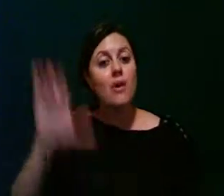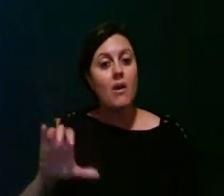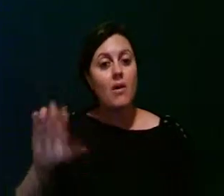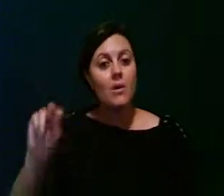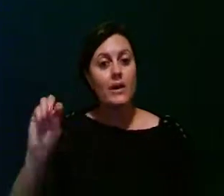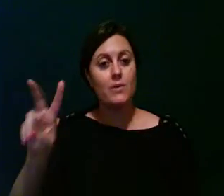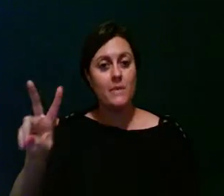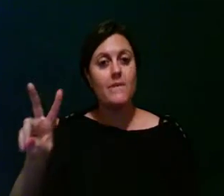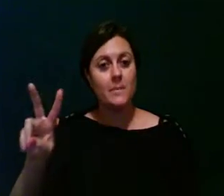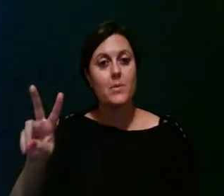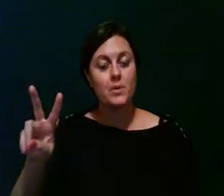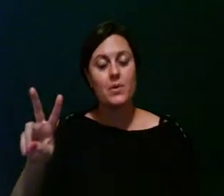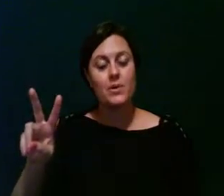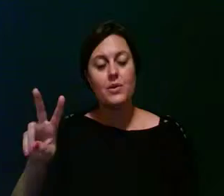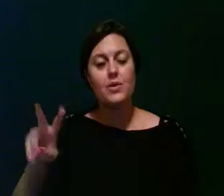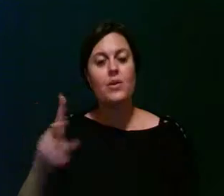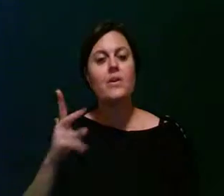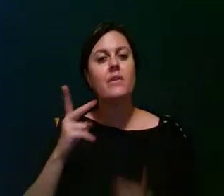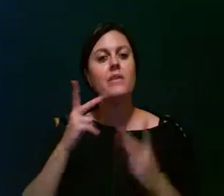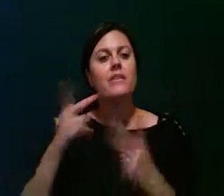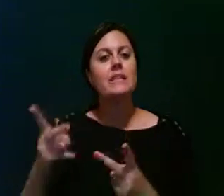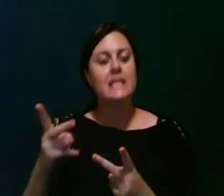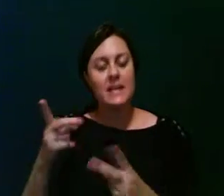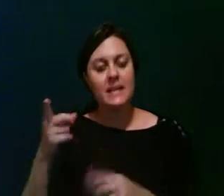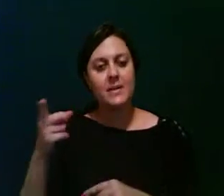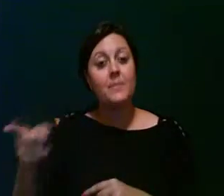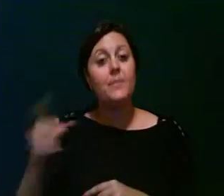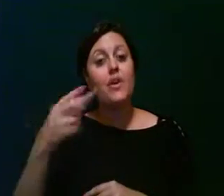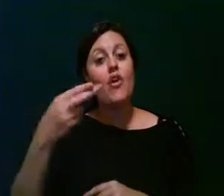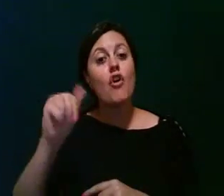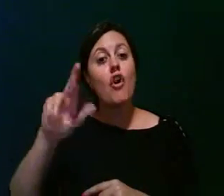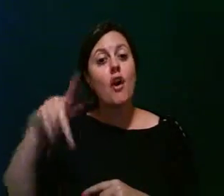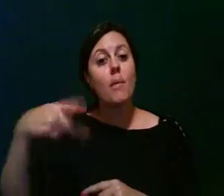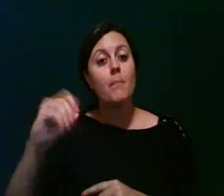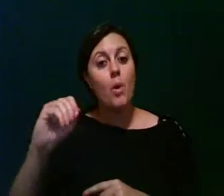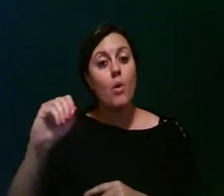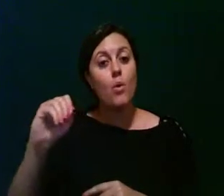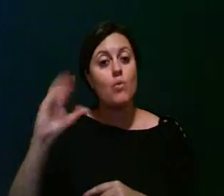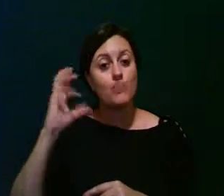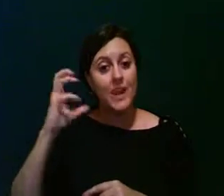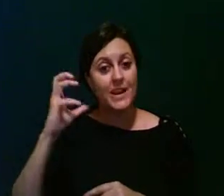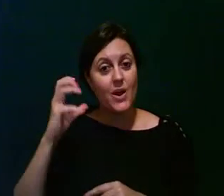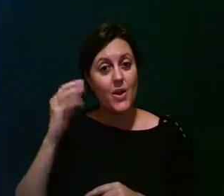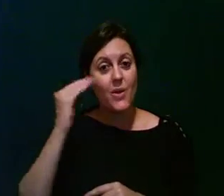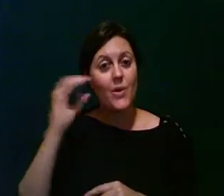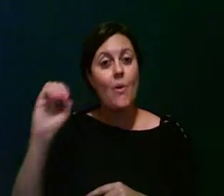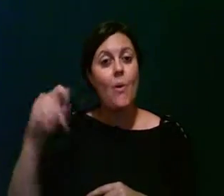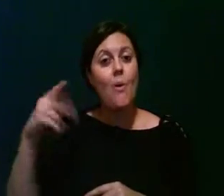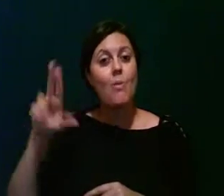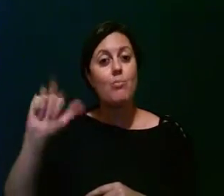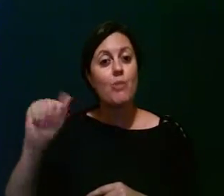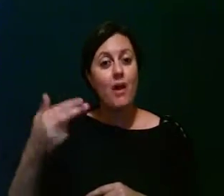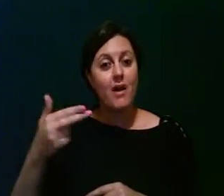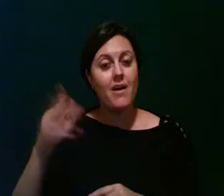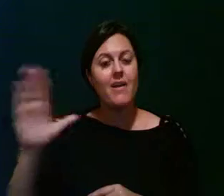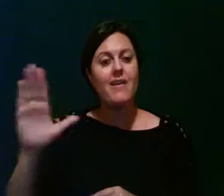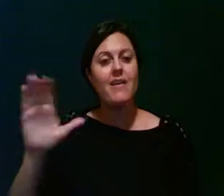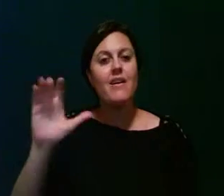will be visiting with Harpo Radio, Oprah Radio's executive producer, Corny Cole, while we are up there. And I think you'll be able to hear us on